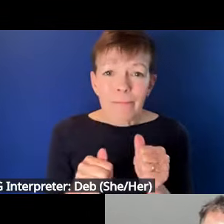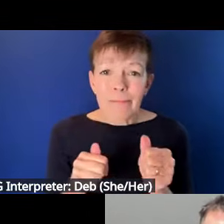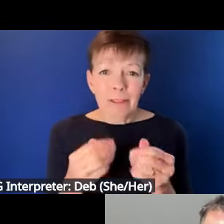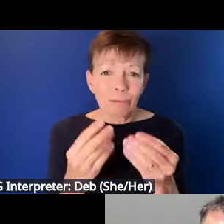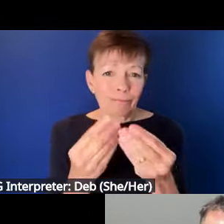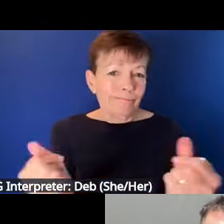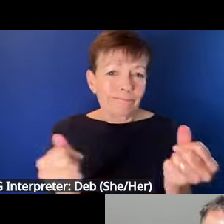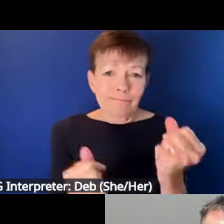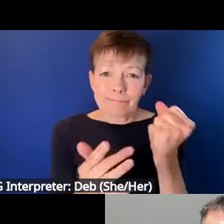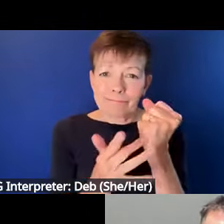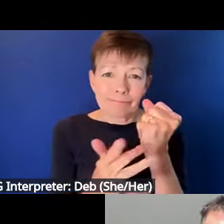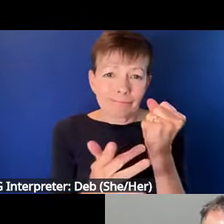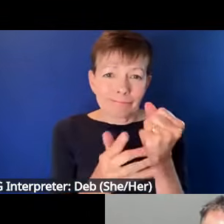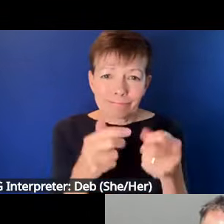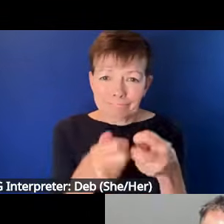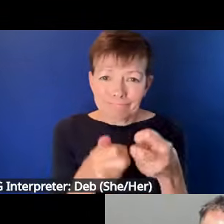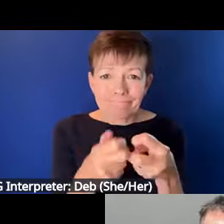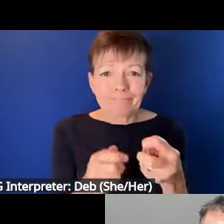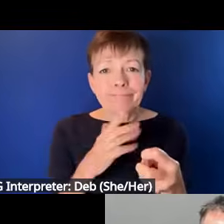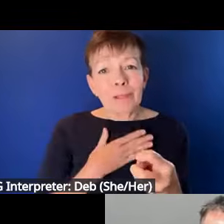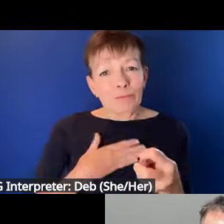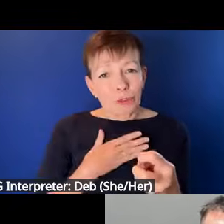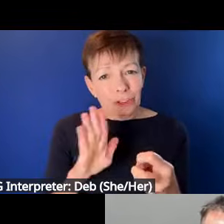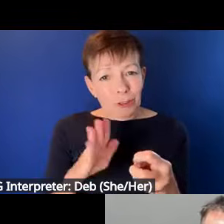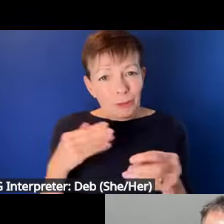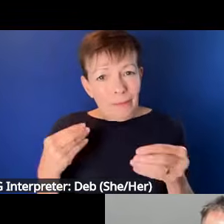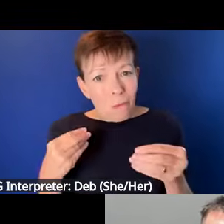issues, issue flexibility.